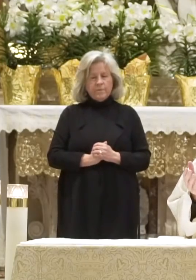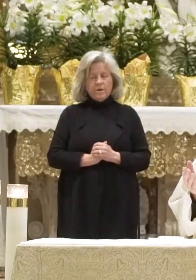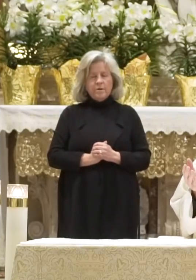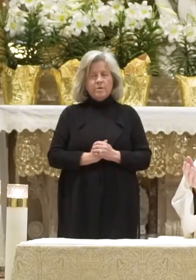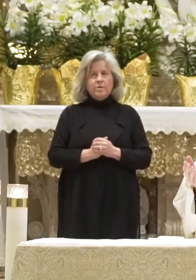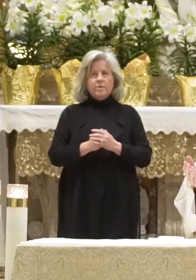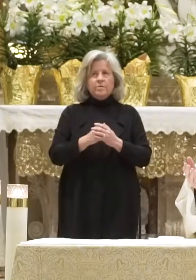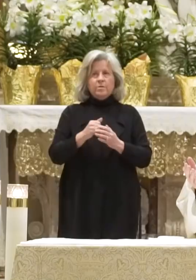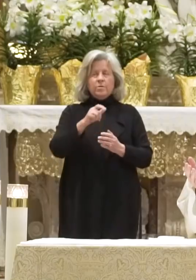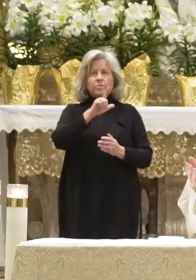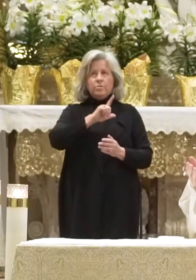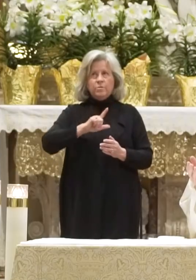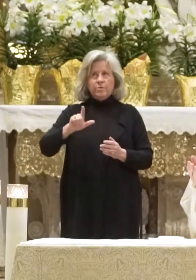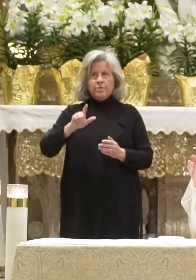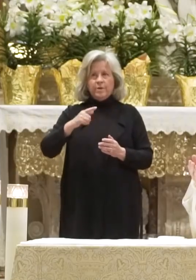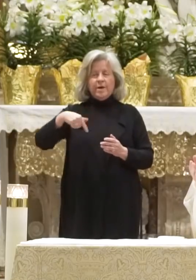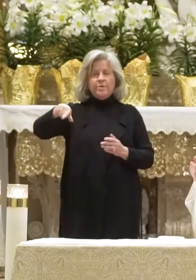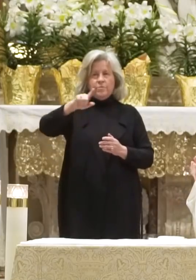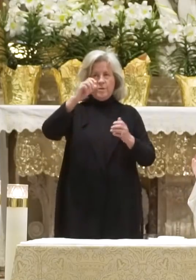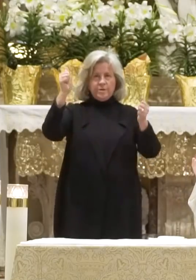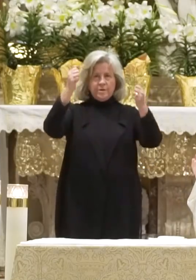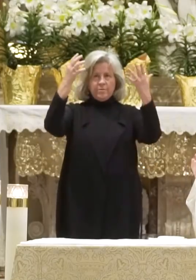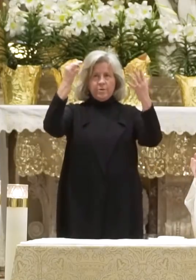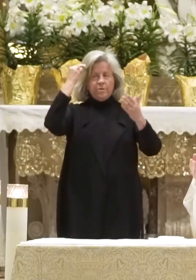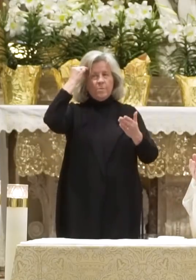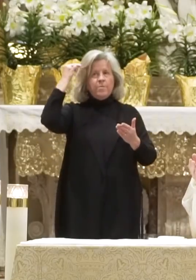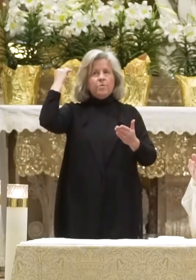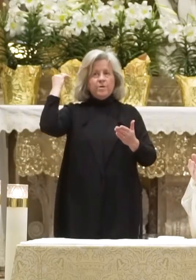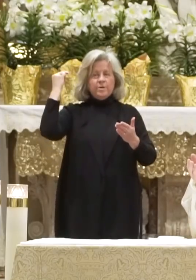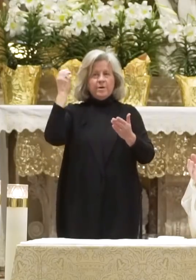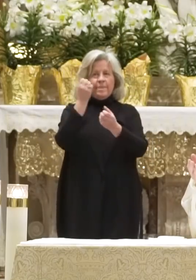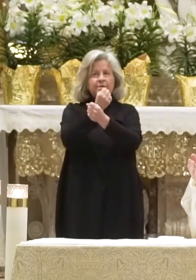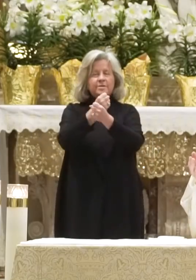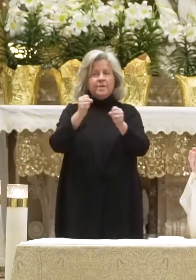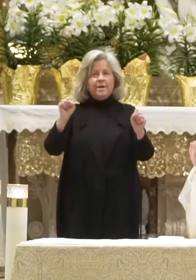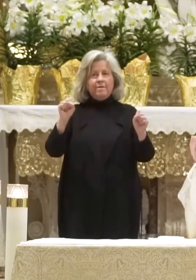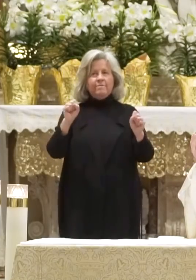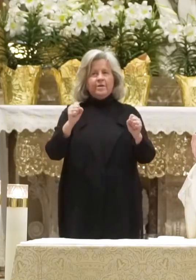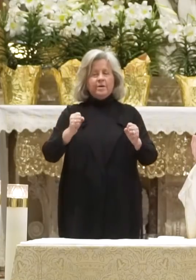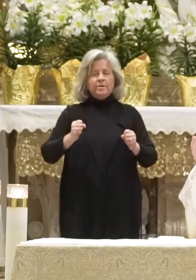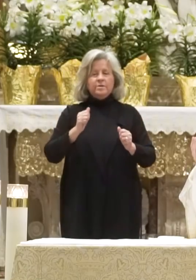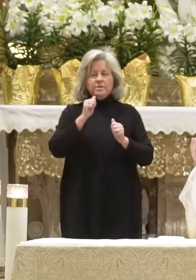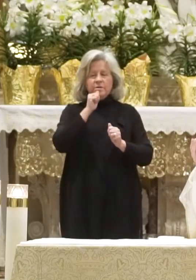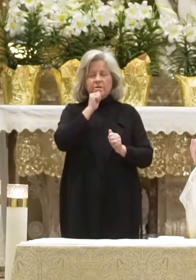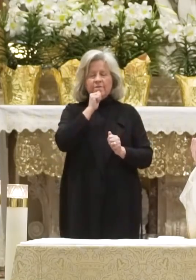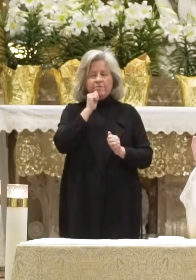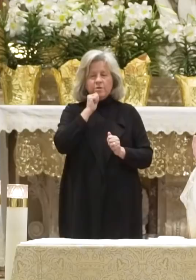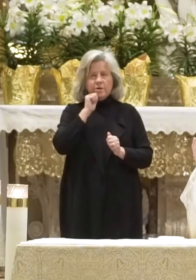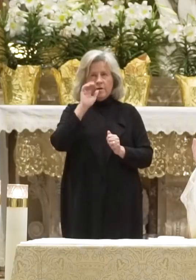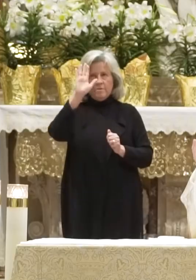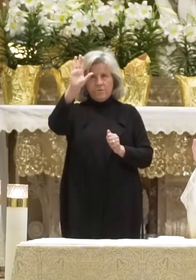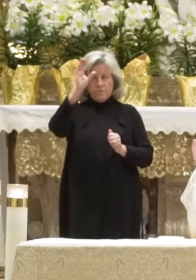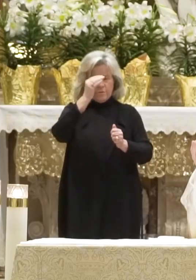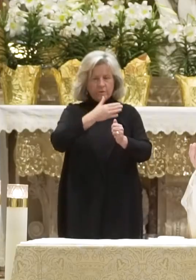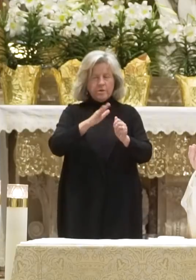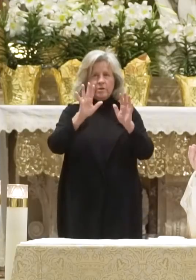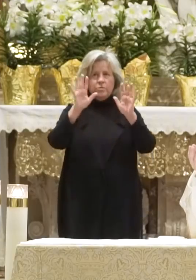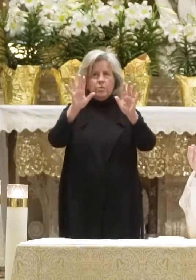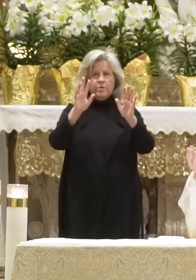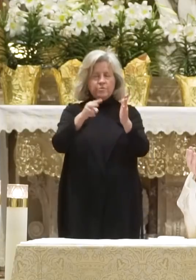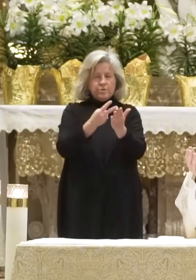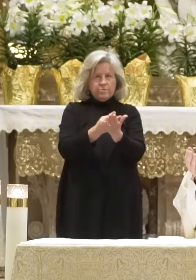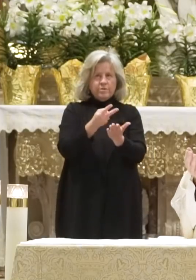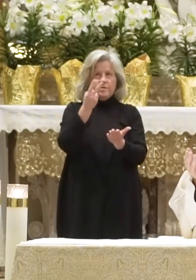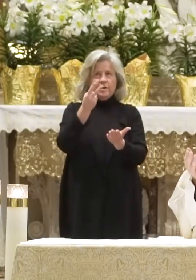Therefore, Lord, as we celebrate the memorial of the saving passion of your Son, his wondrous resurrection and ascension into